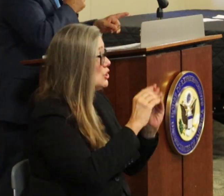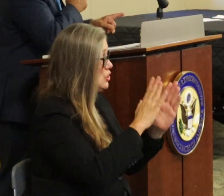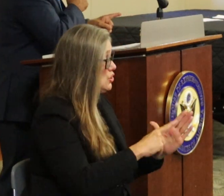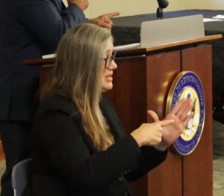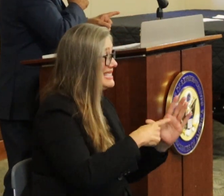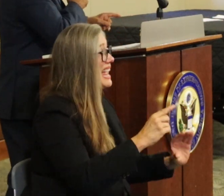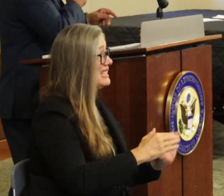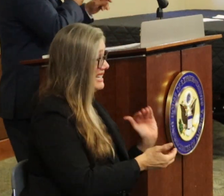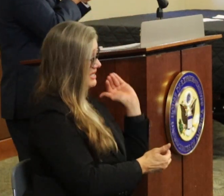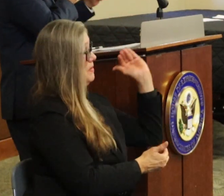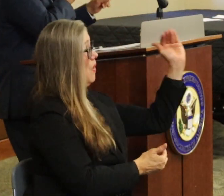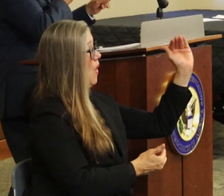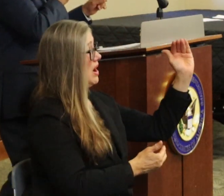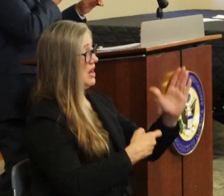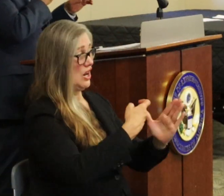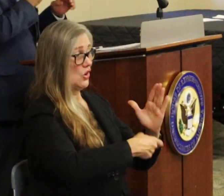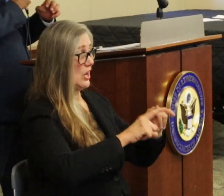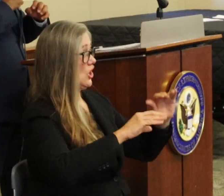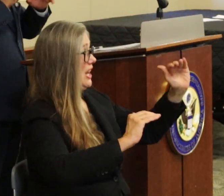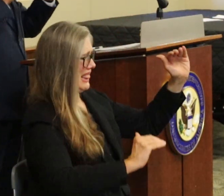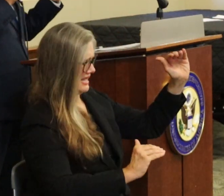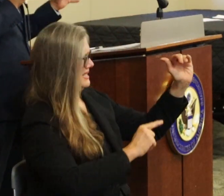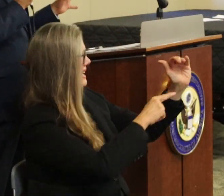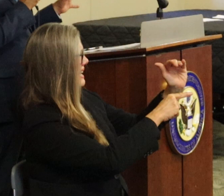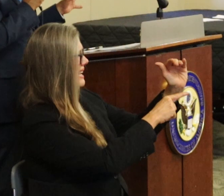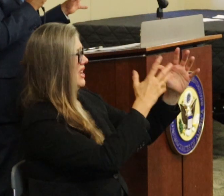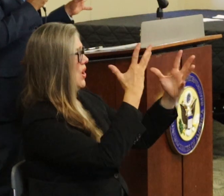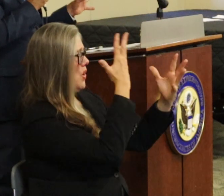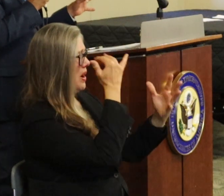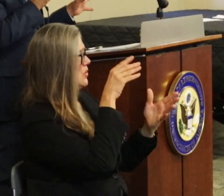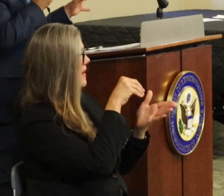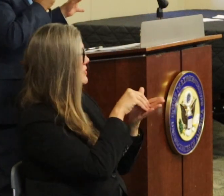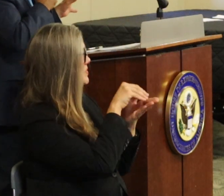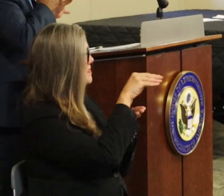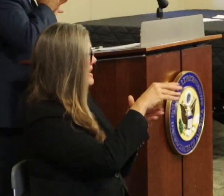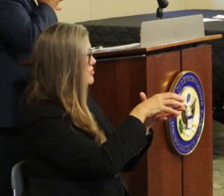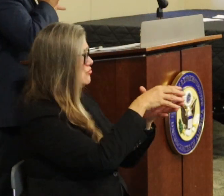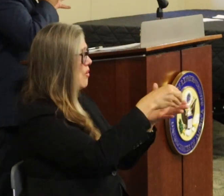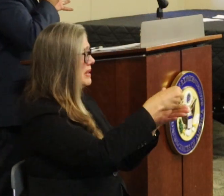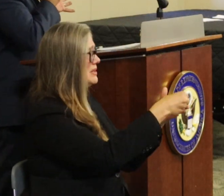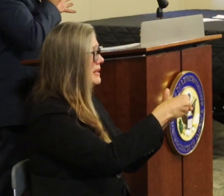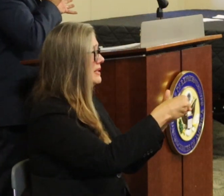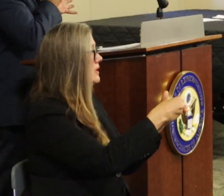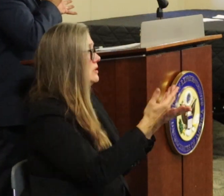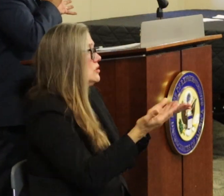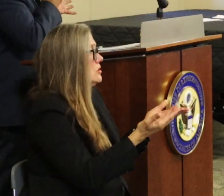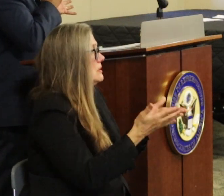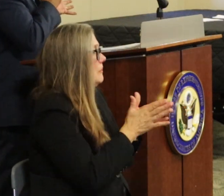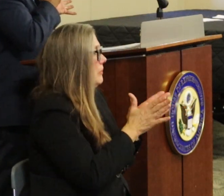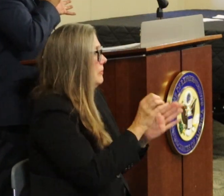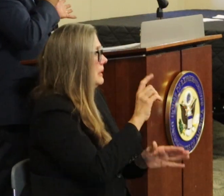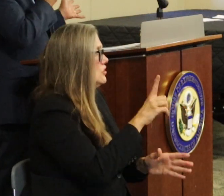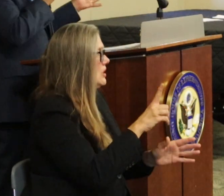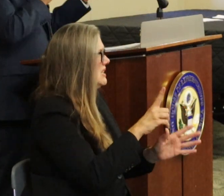Is that alarming? And it is ludicrous that you have to pay such huge amounts of funding to just get a public